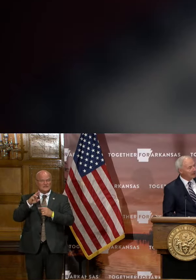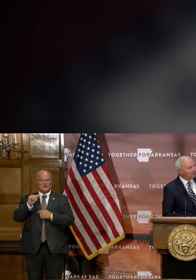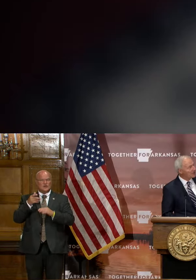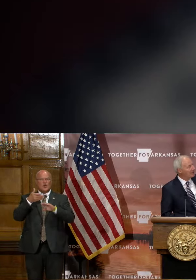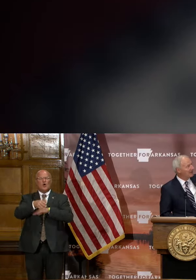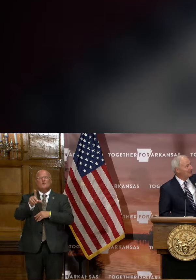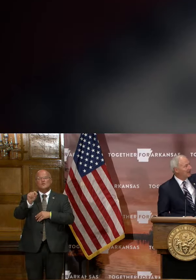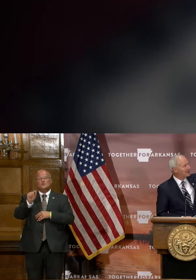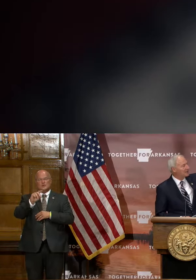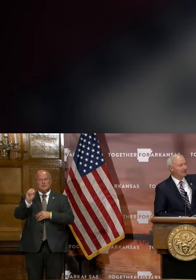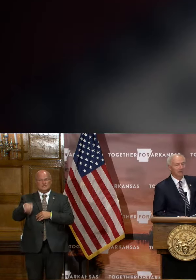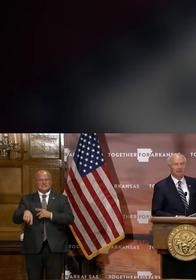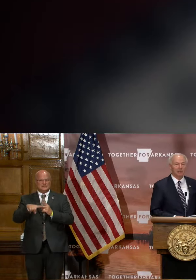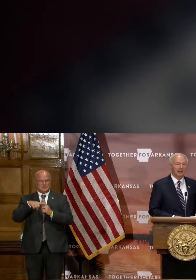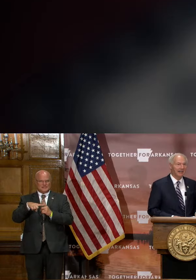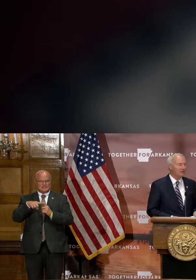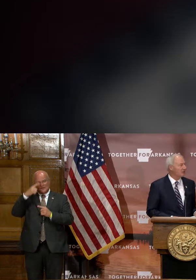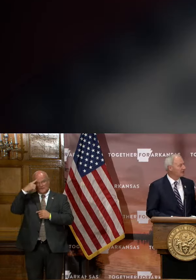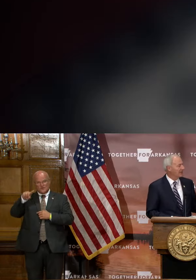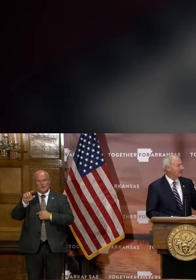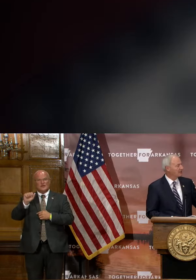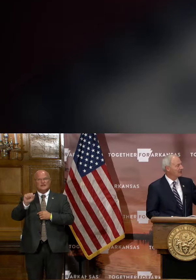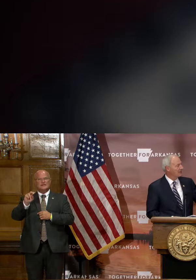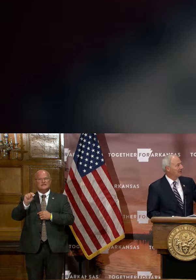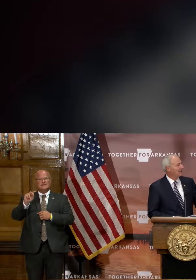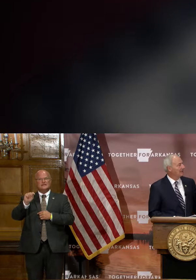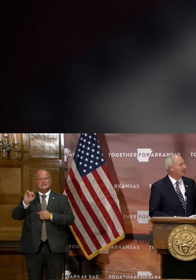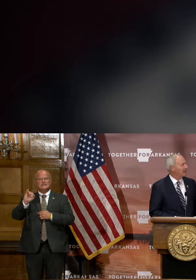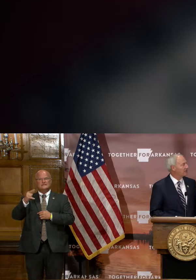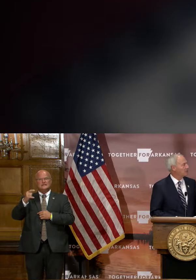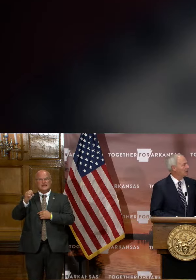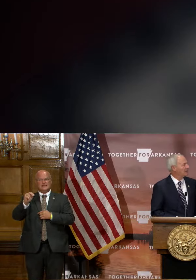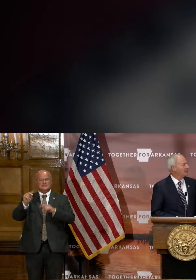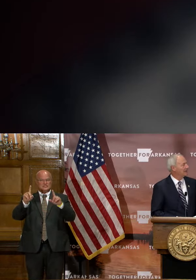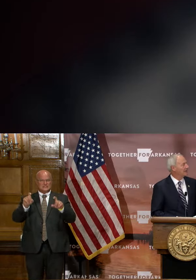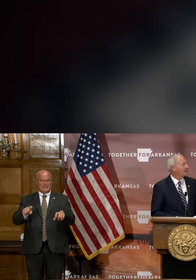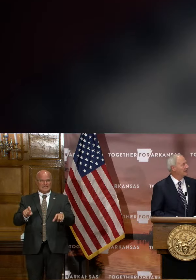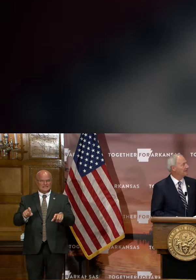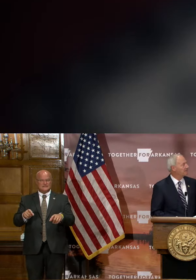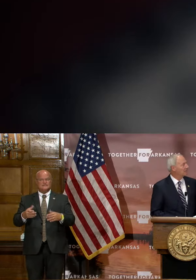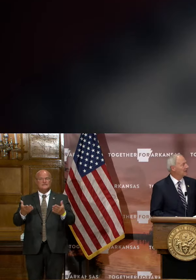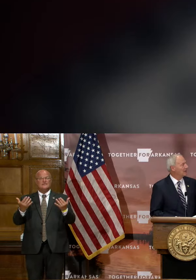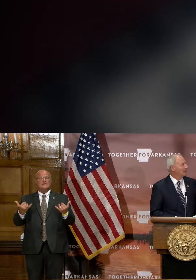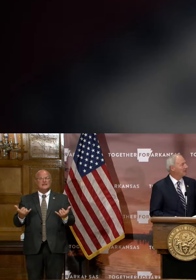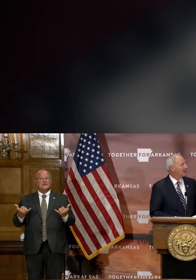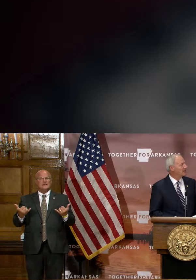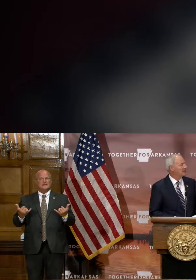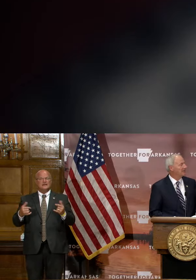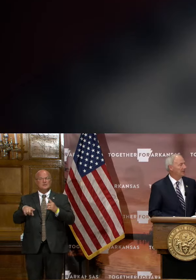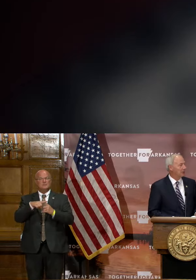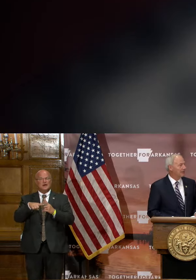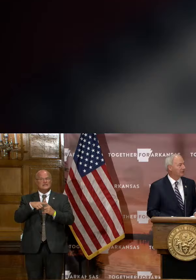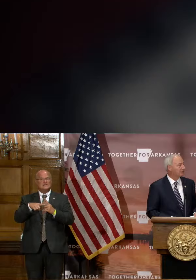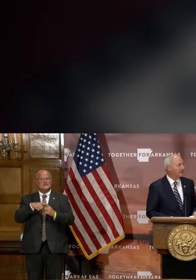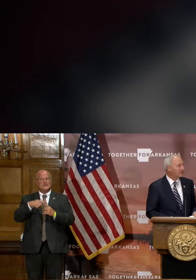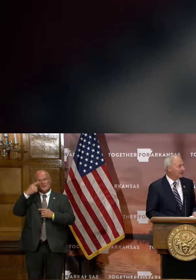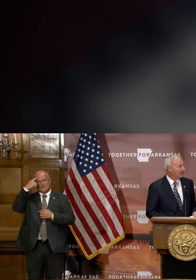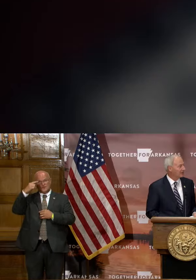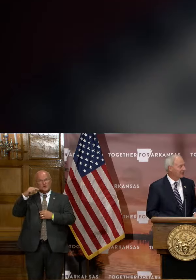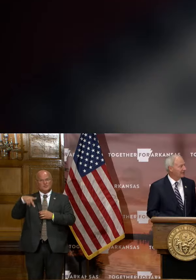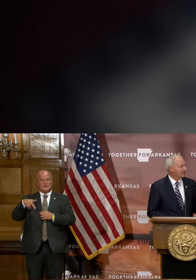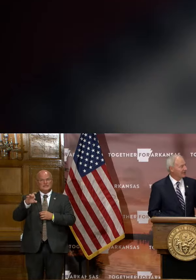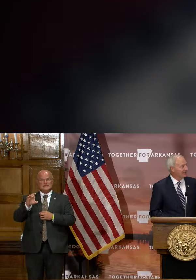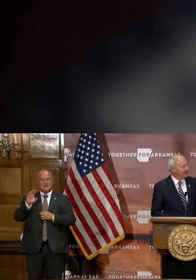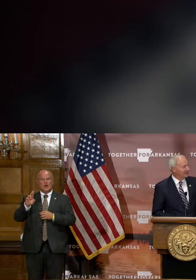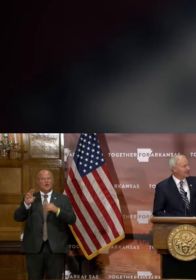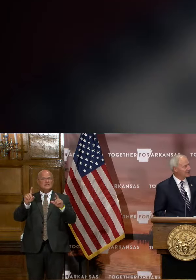over 20% in positivity for our antigen test. The next one is the positivity rate for